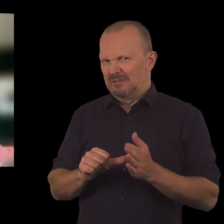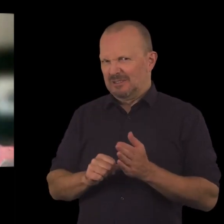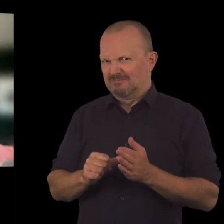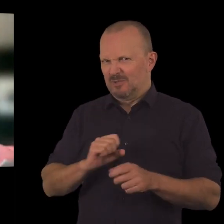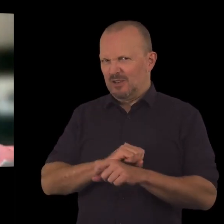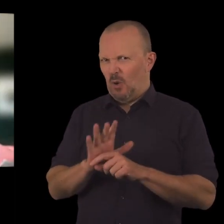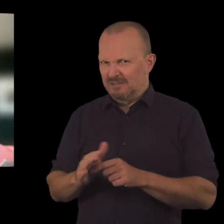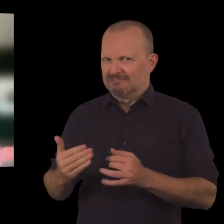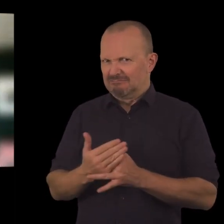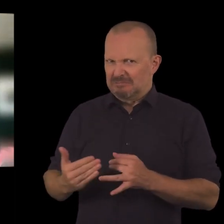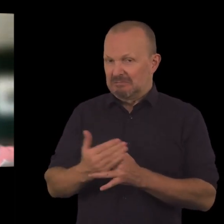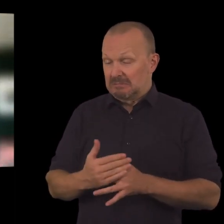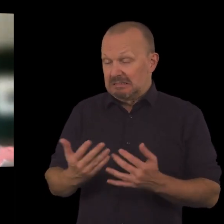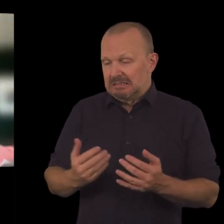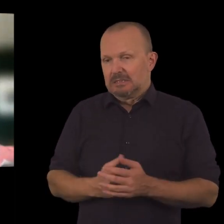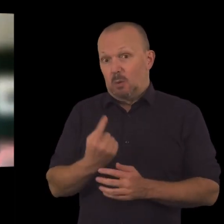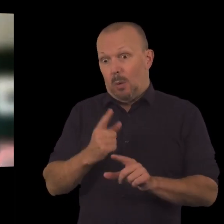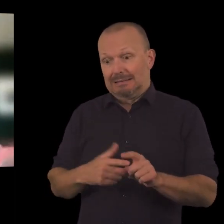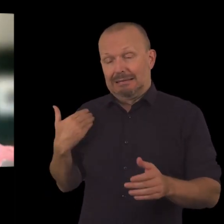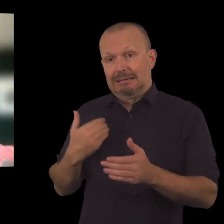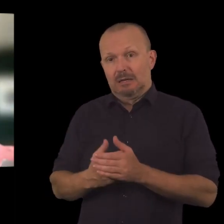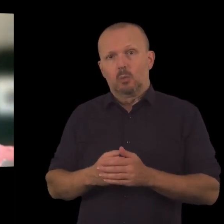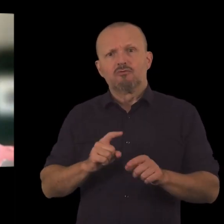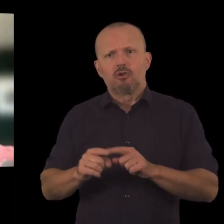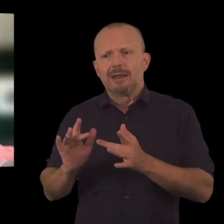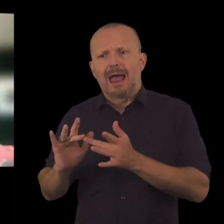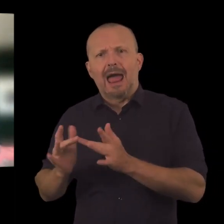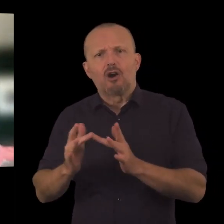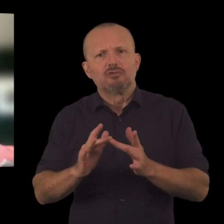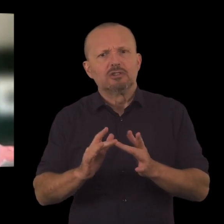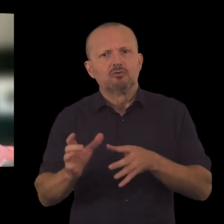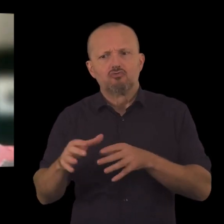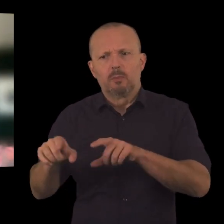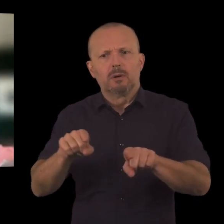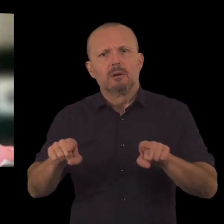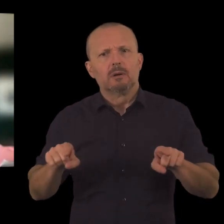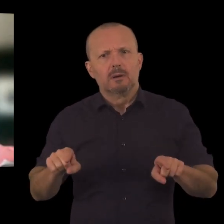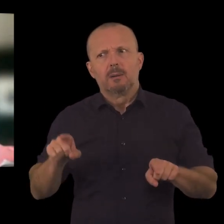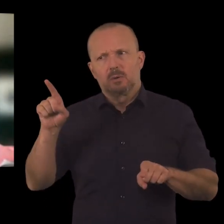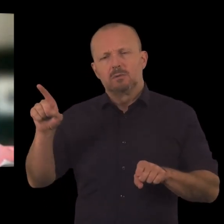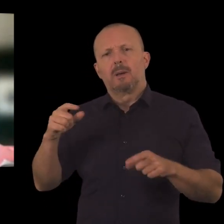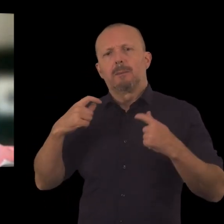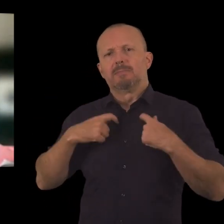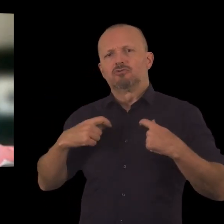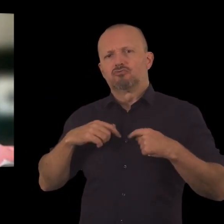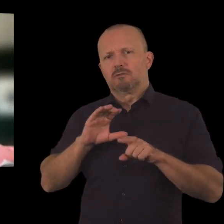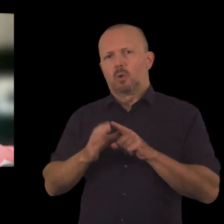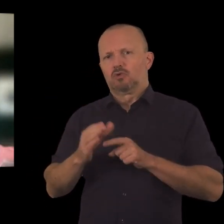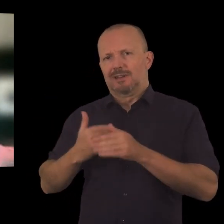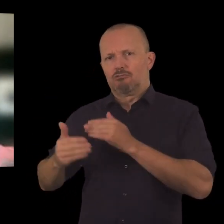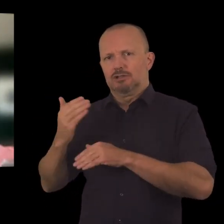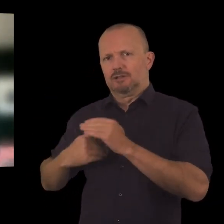for quite a long time we've just run one group with the mission. In the last